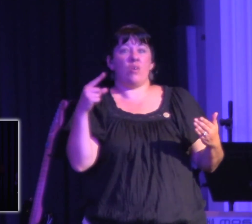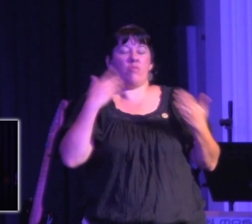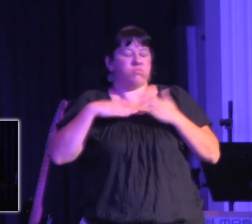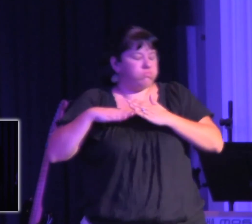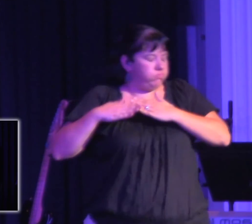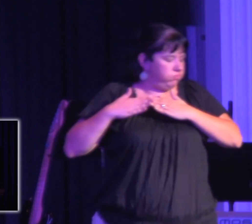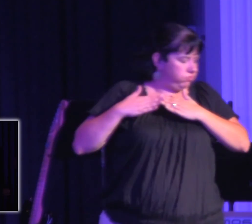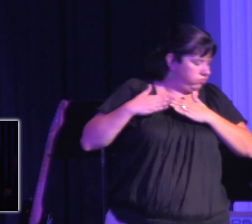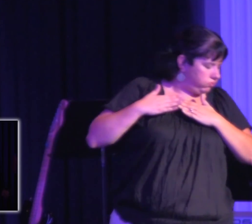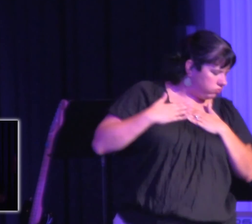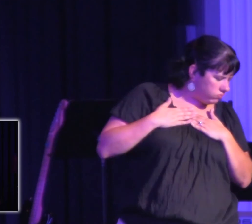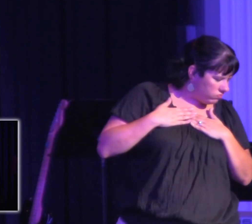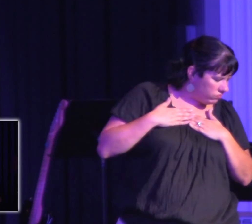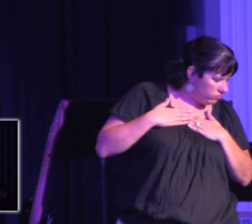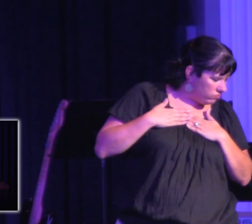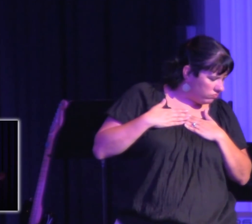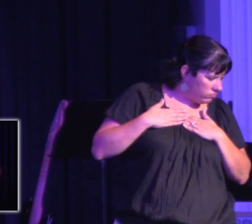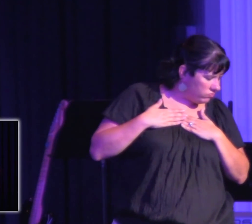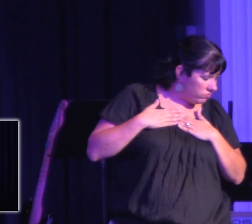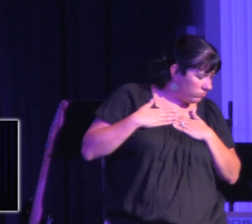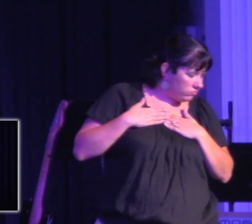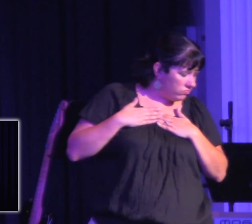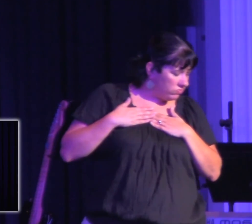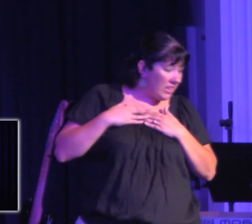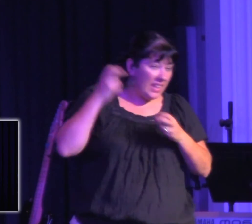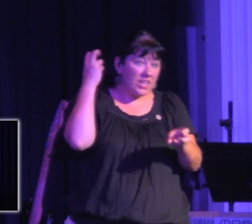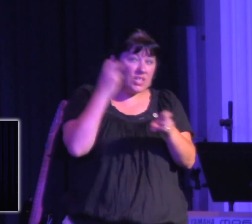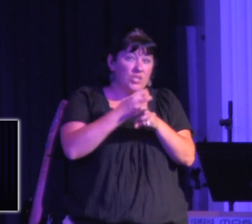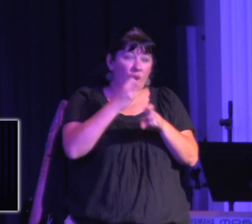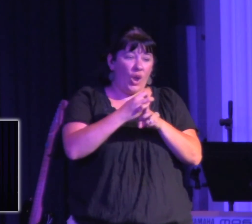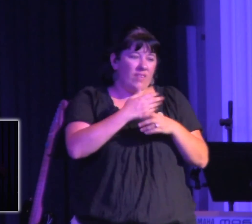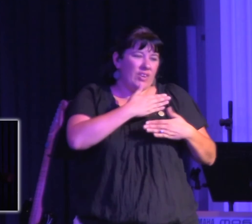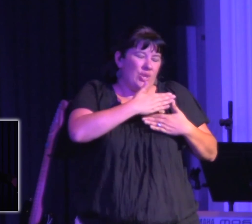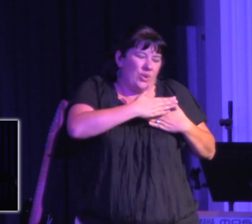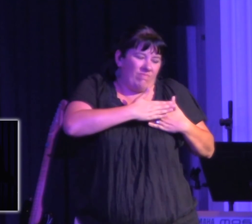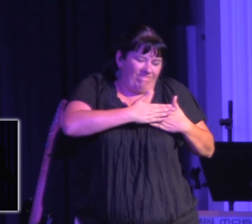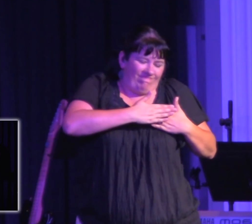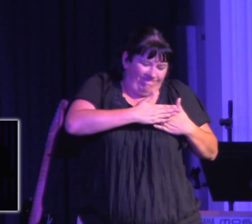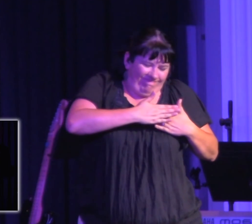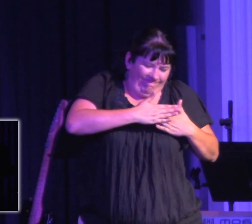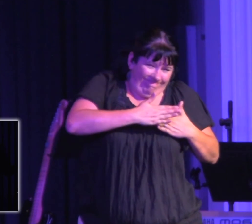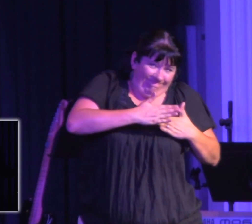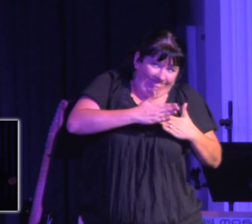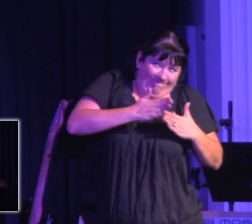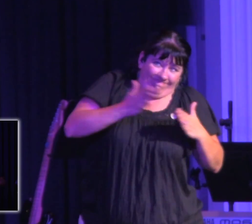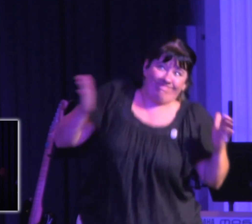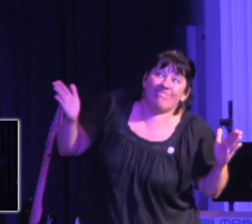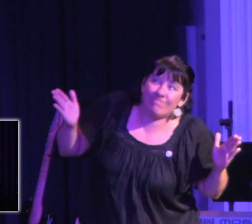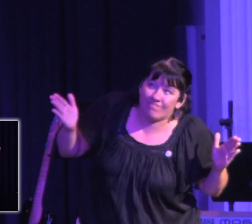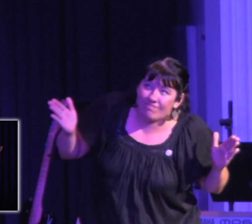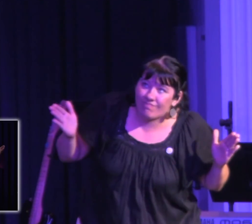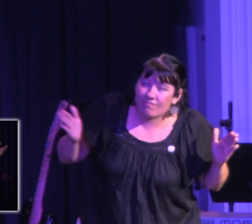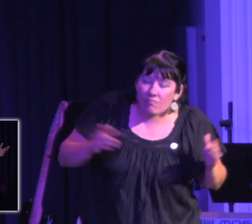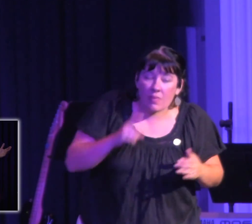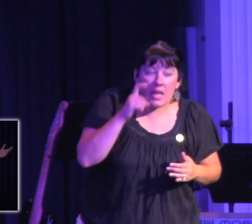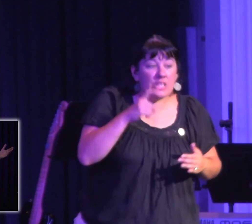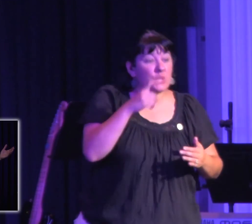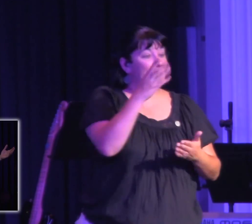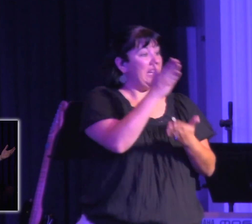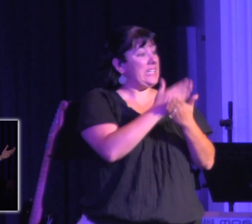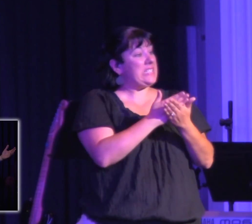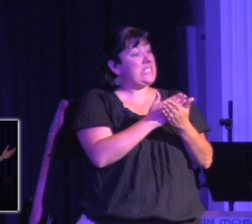long that even opening up to the Lord is hard for you. And you need some help just to even let